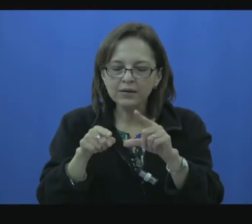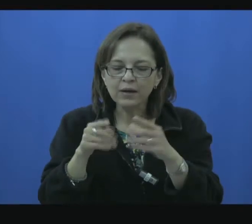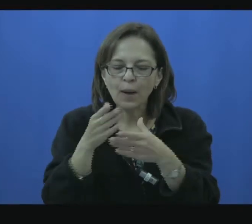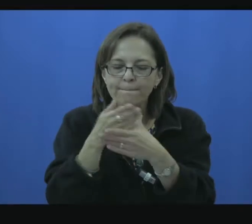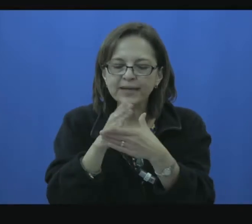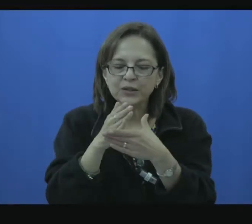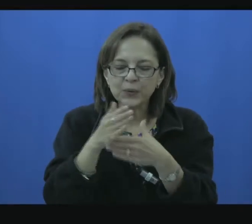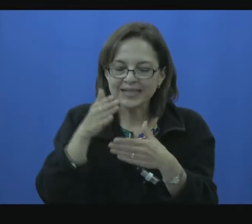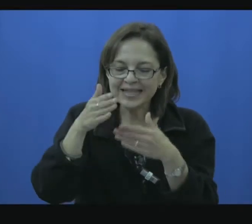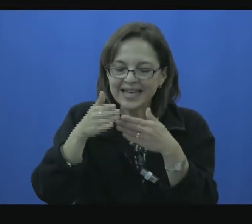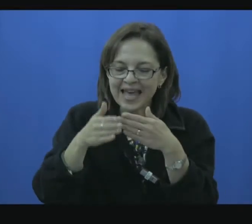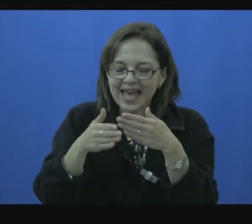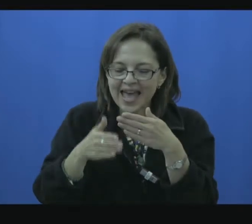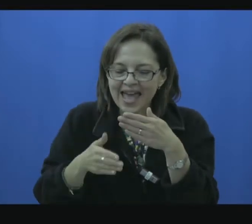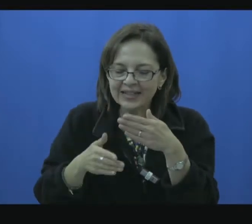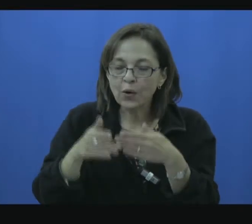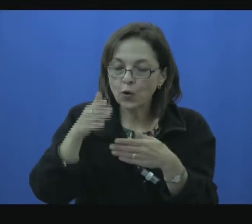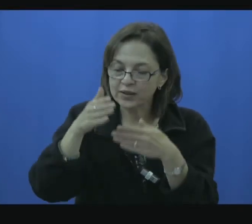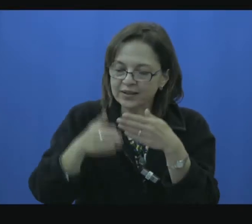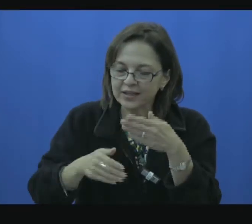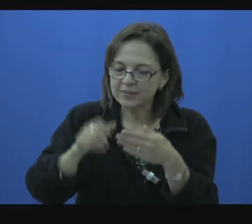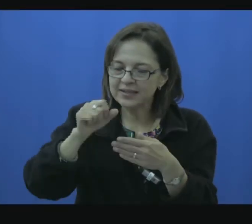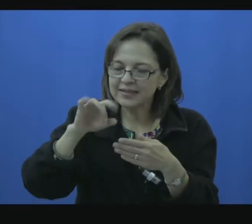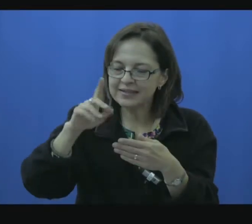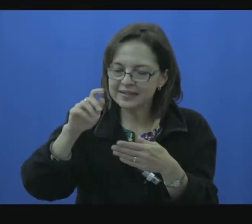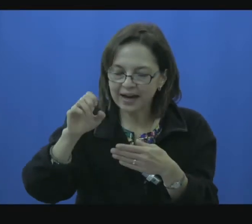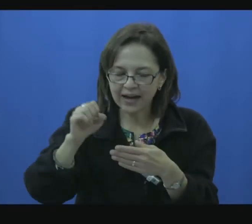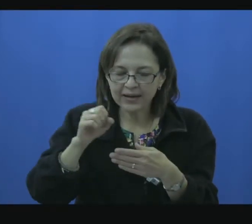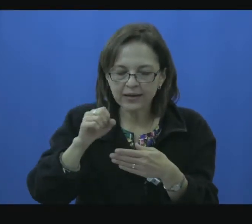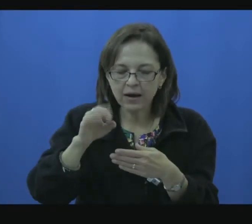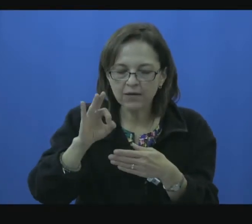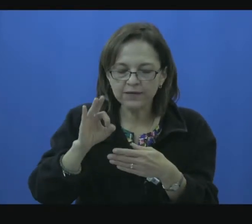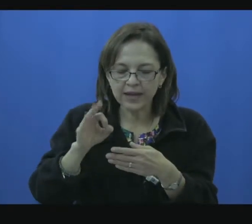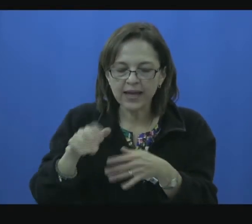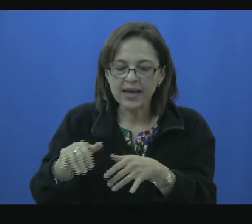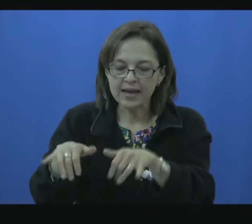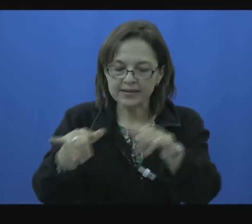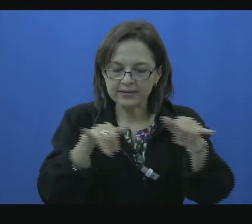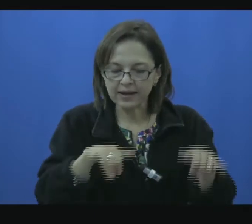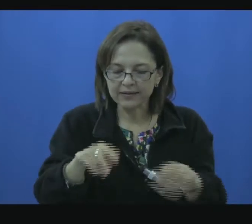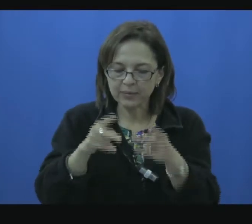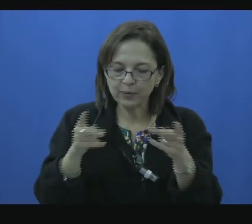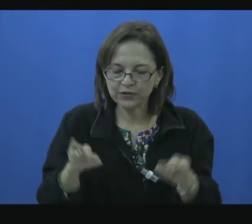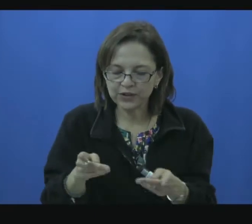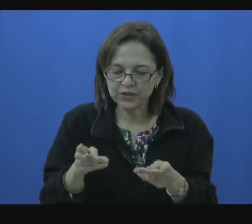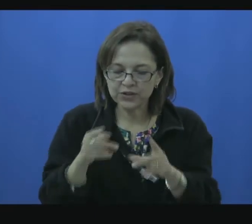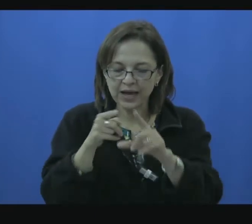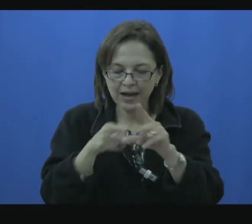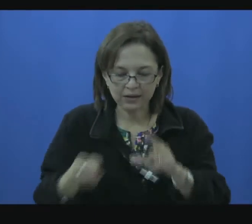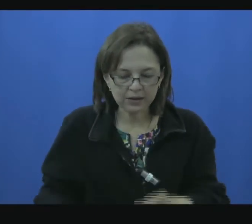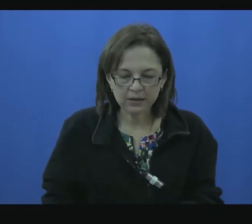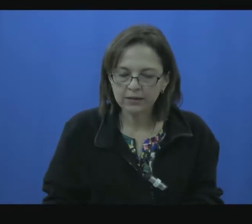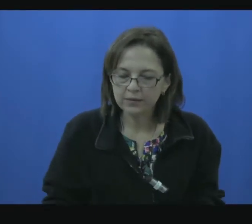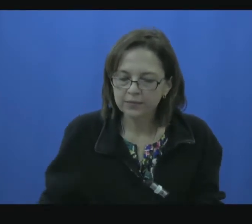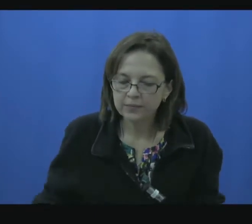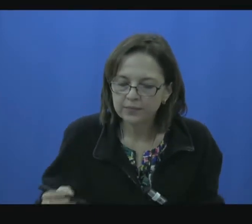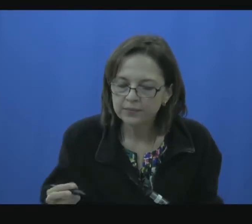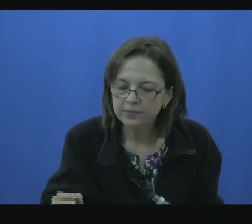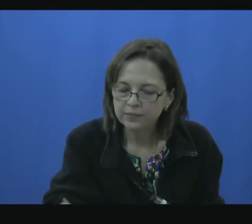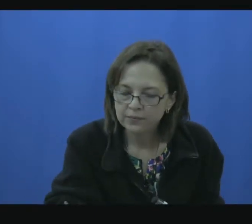angle between the end or terminal side of the standard position angle